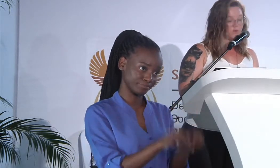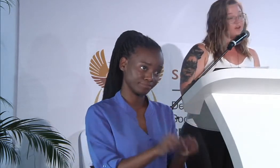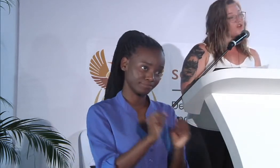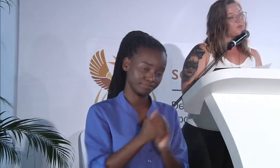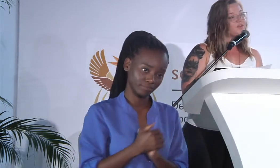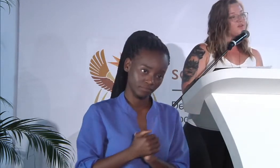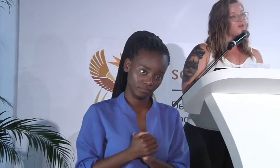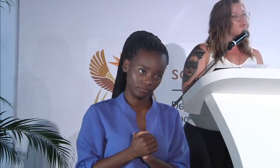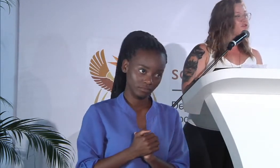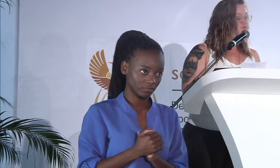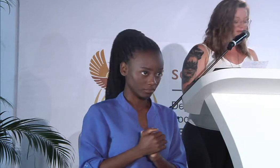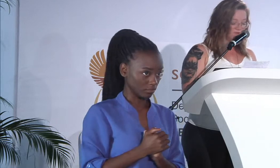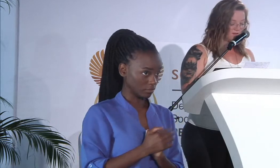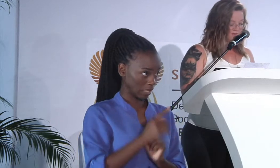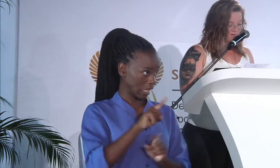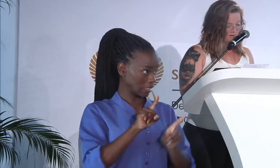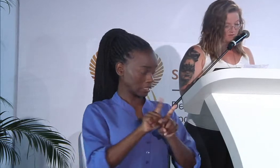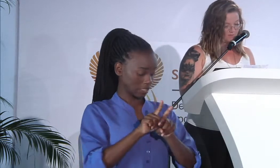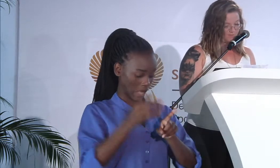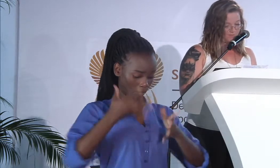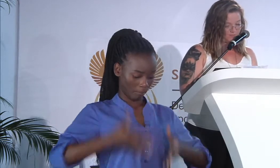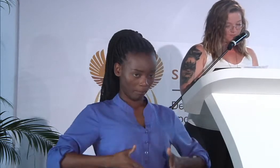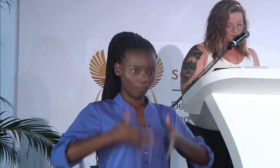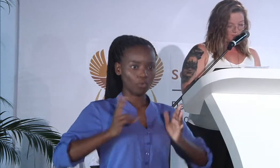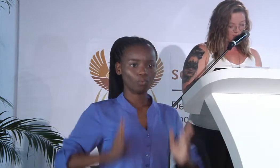We are humans and we deserve to be treated as such,